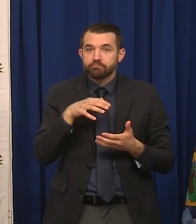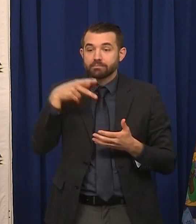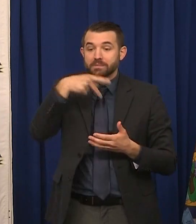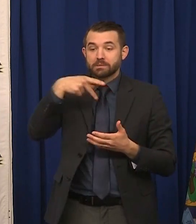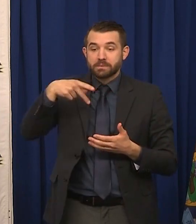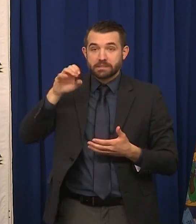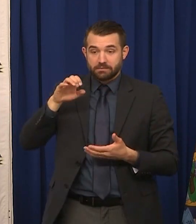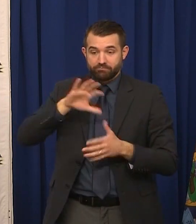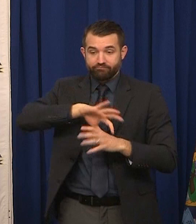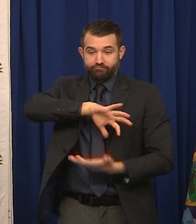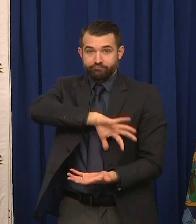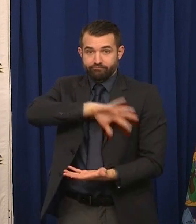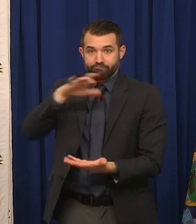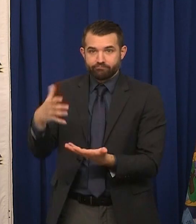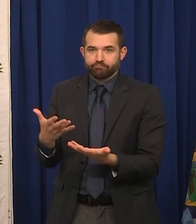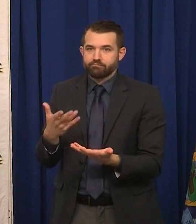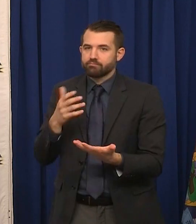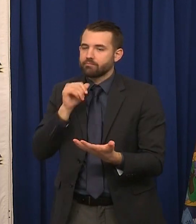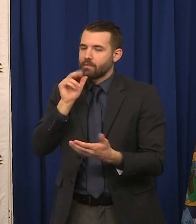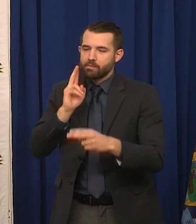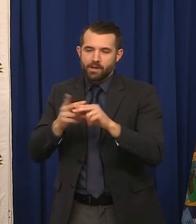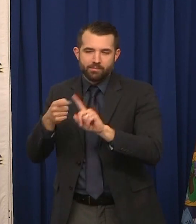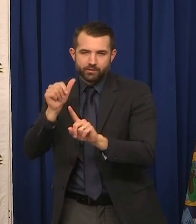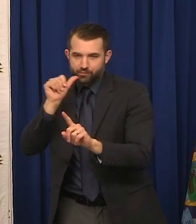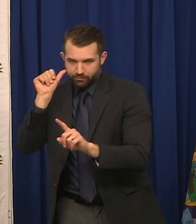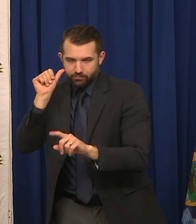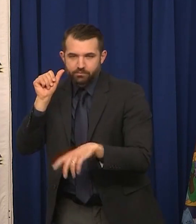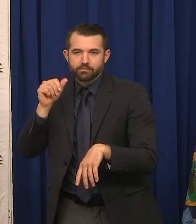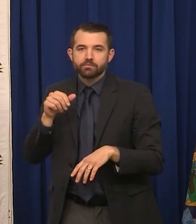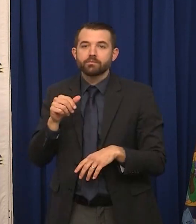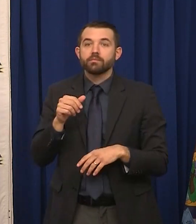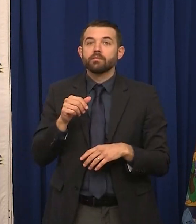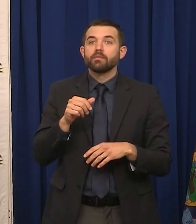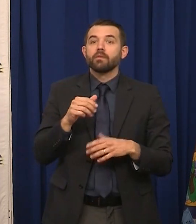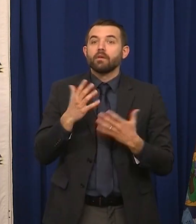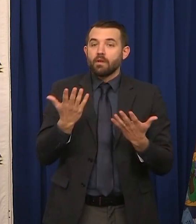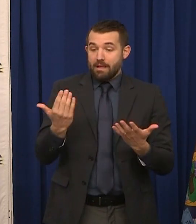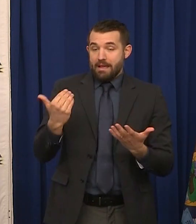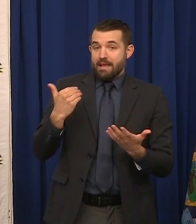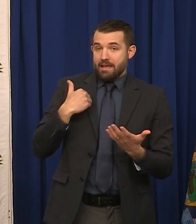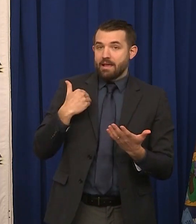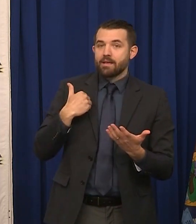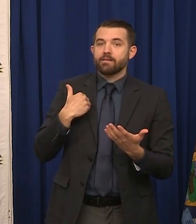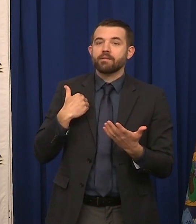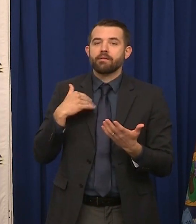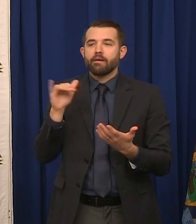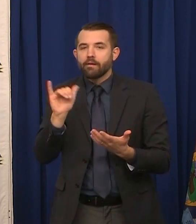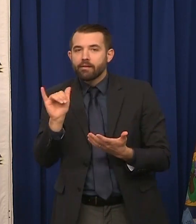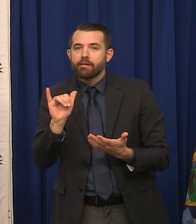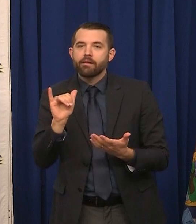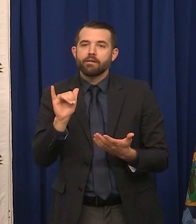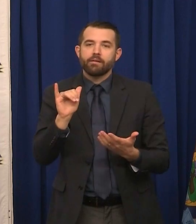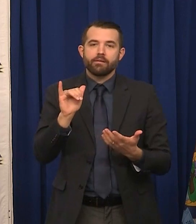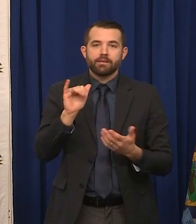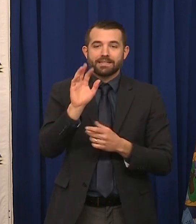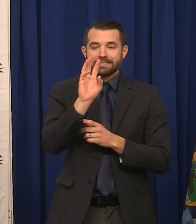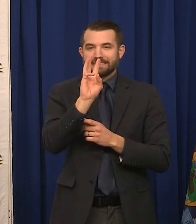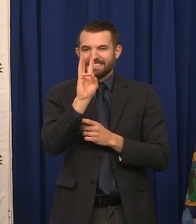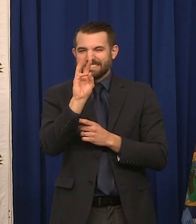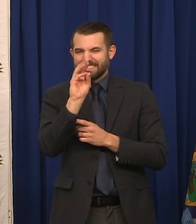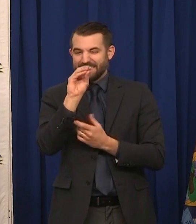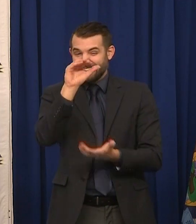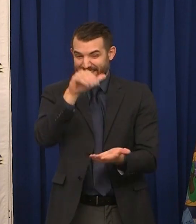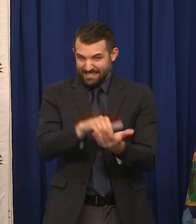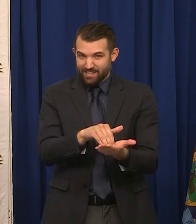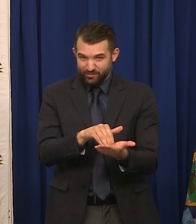is the shipment that I described yesterday that, among other things, contains, for example, approximately 60,000